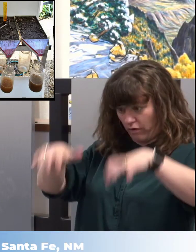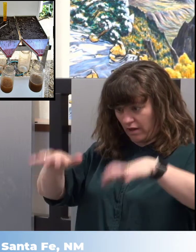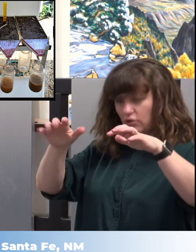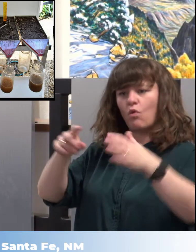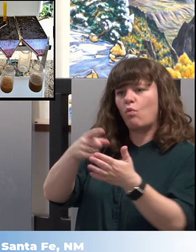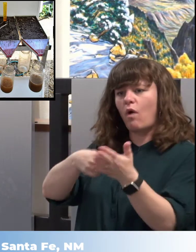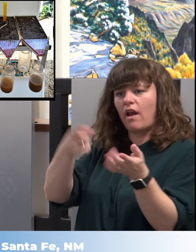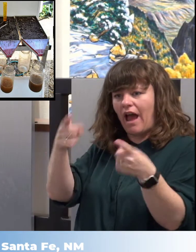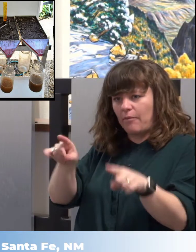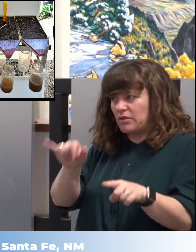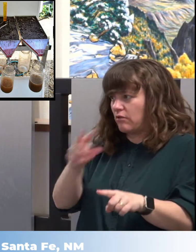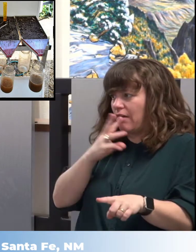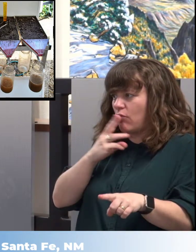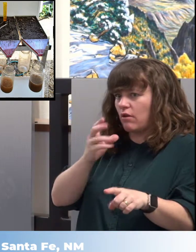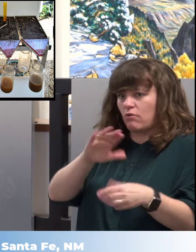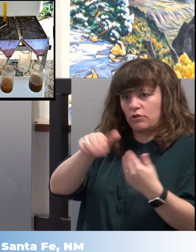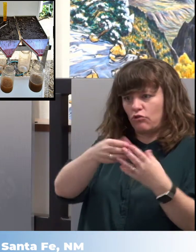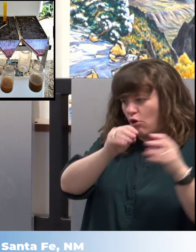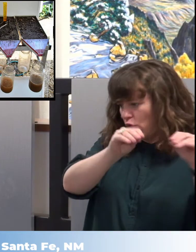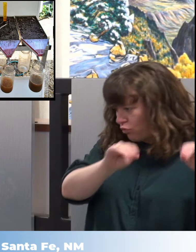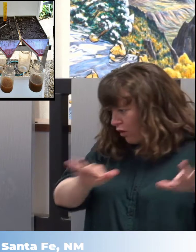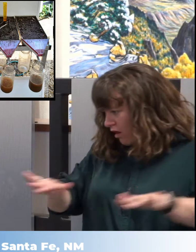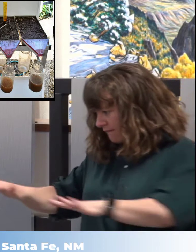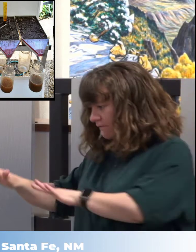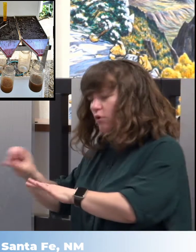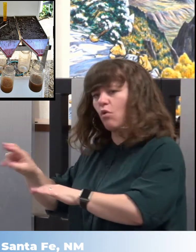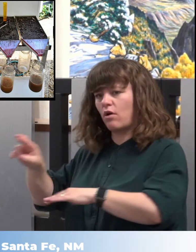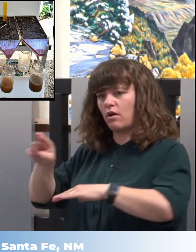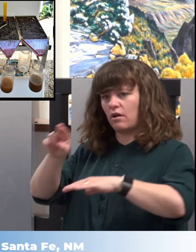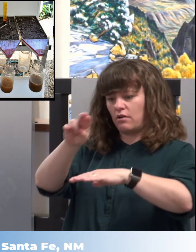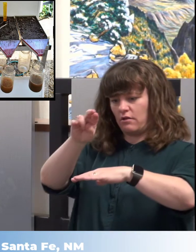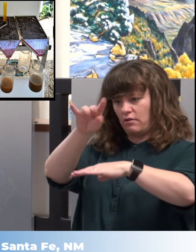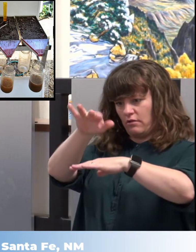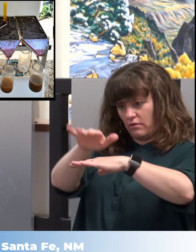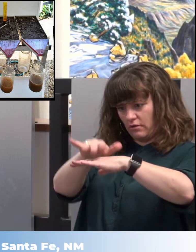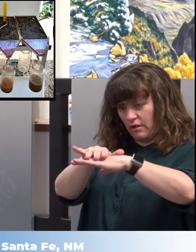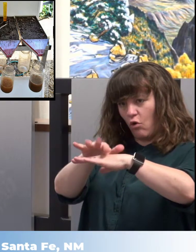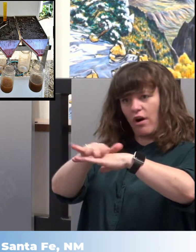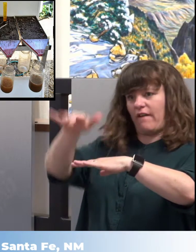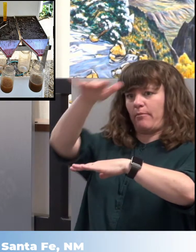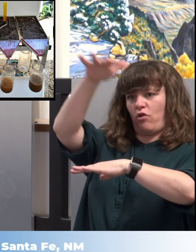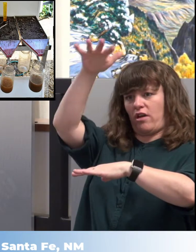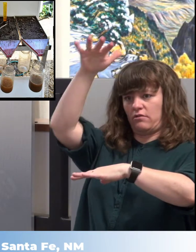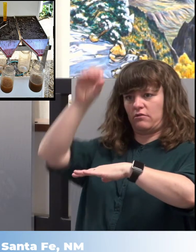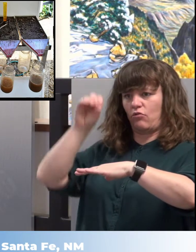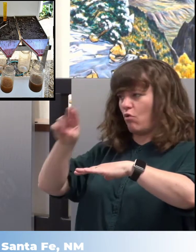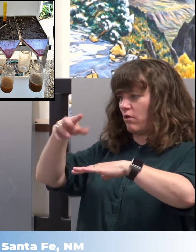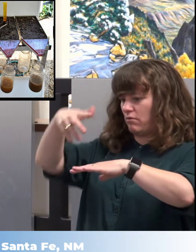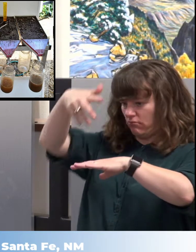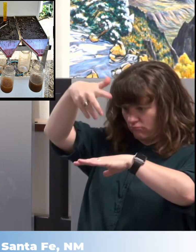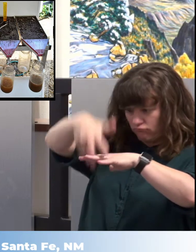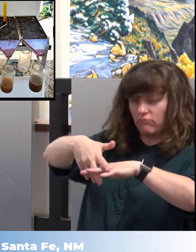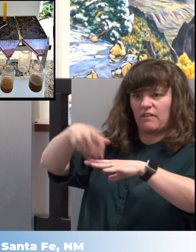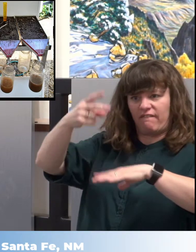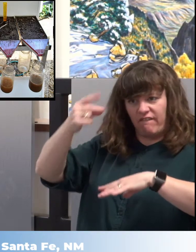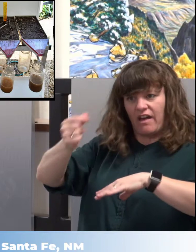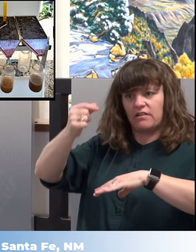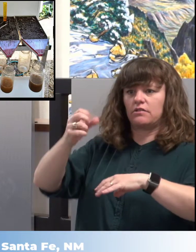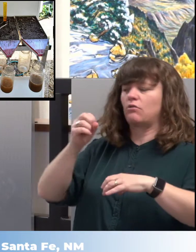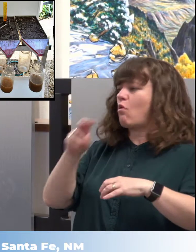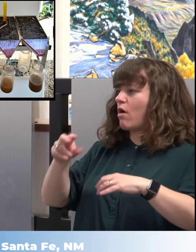Did it all just run off? Or did it sit on top of the soil and evaporate? Or did it infiltrate really quickly? How